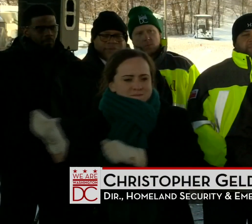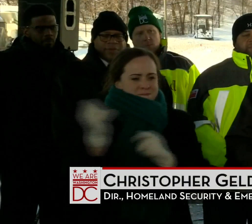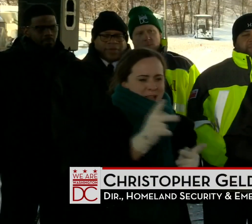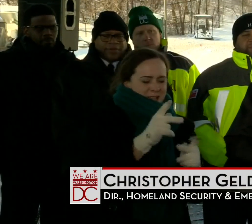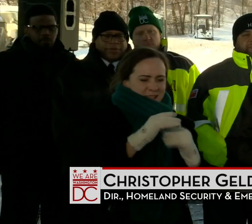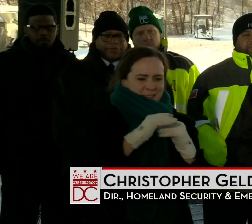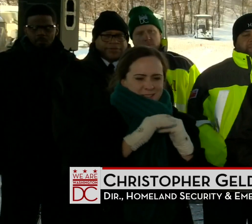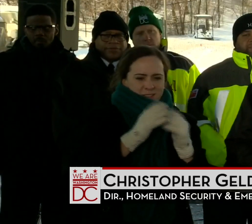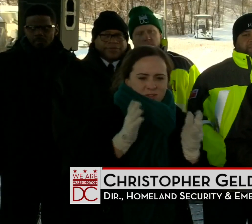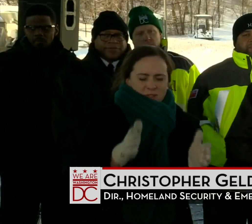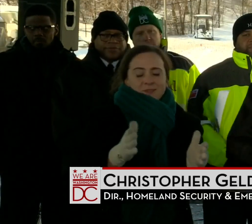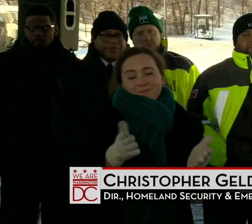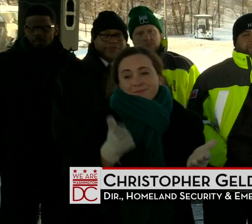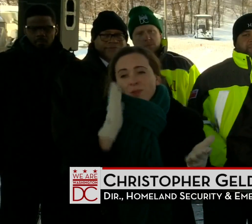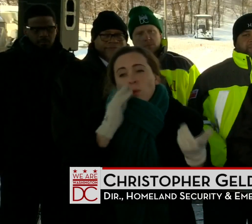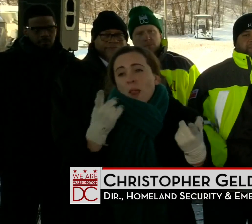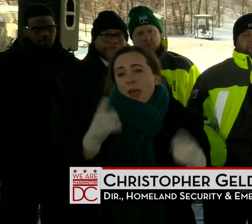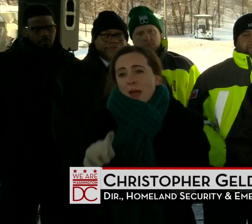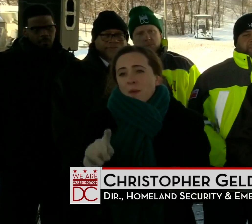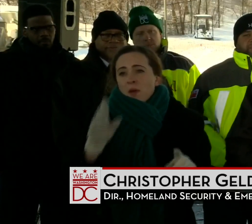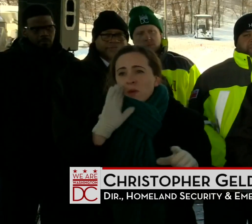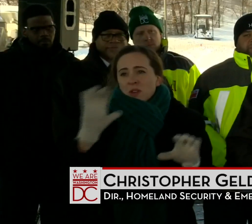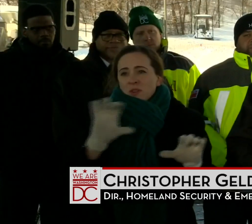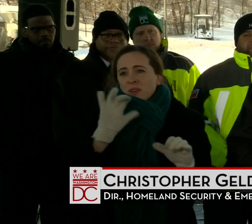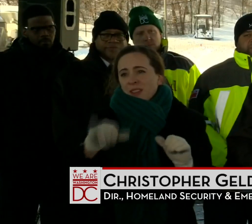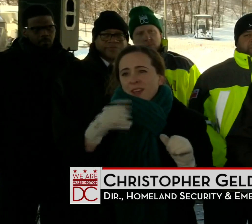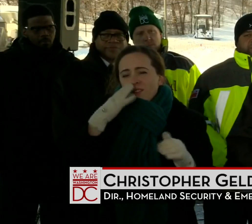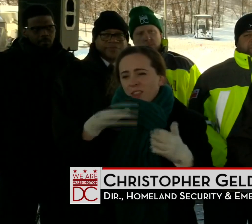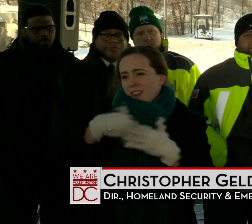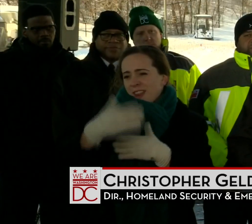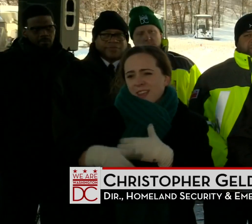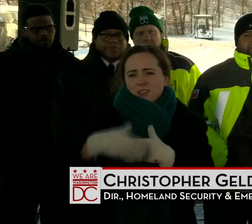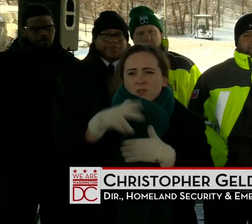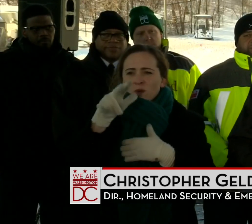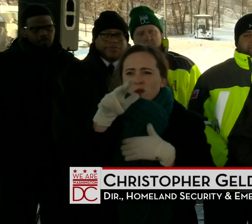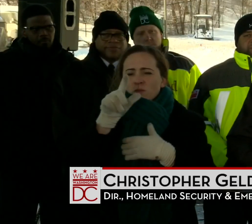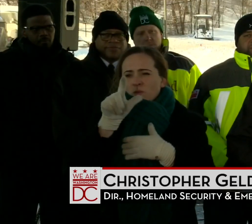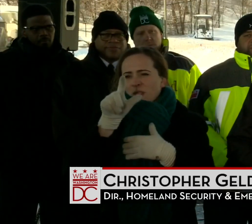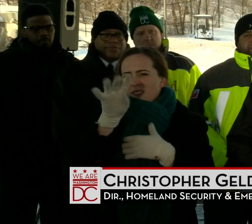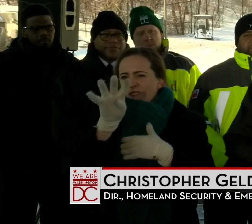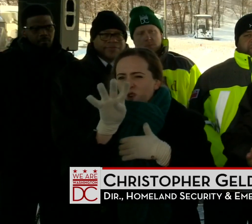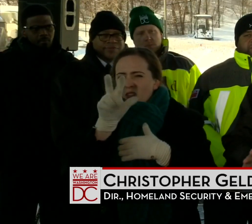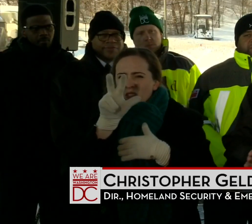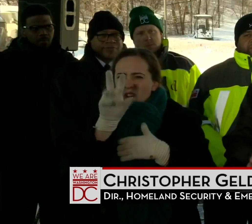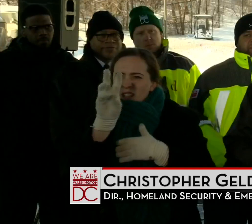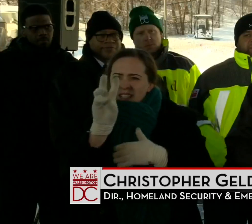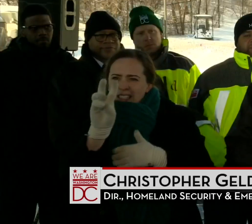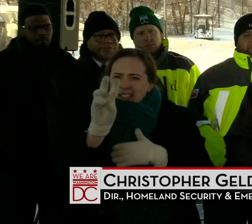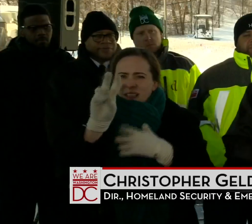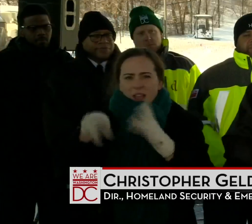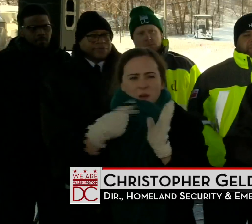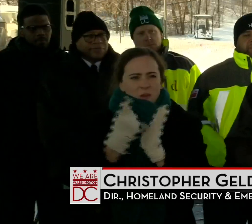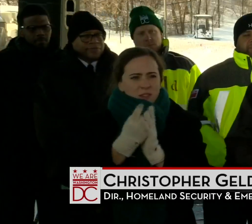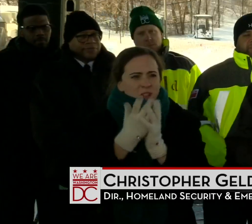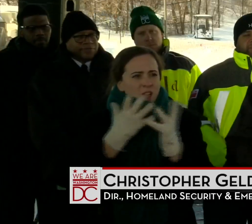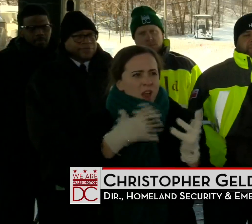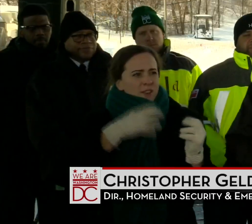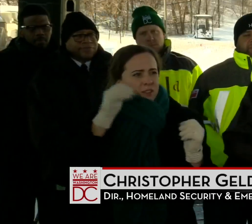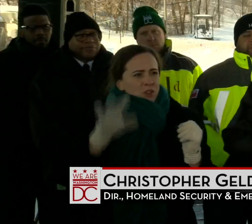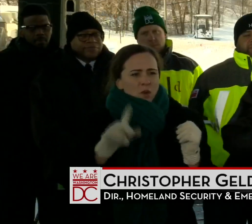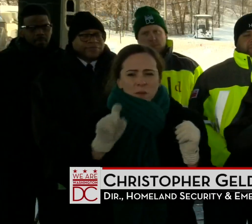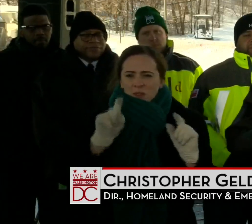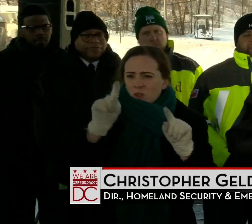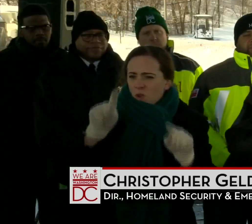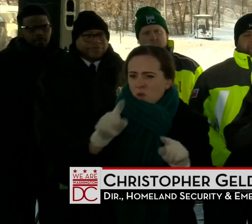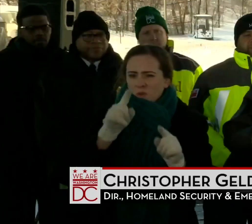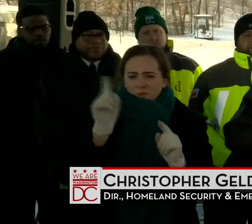happen. And this is what we're going to be doing with this for at least the next 24 to 36 hours. A lot of snow. It's got to go someplace,